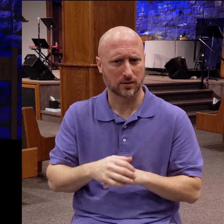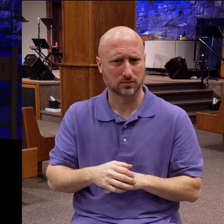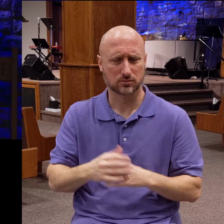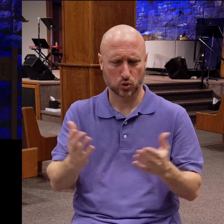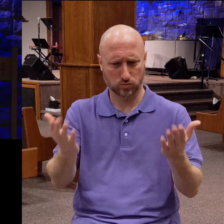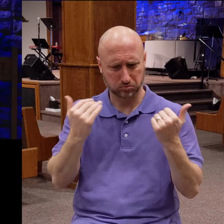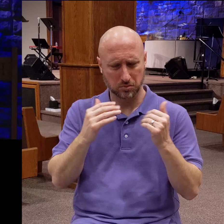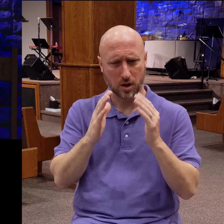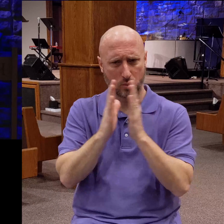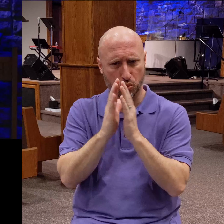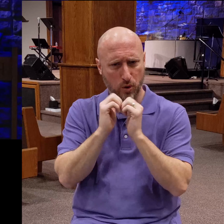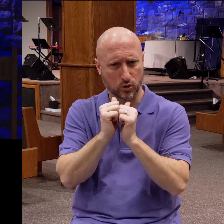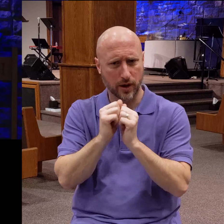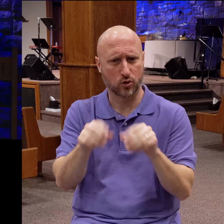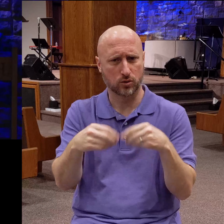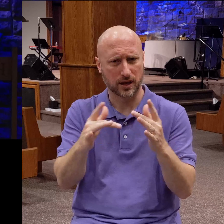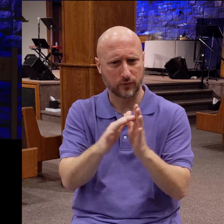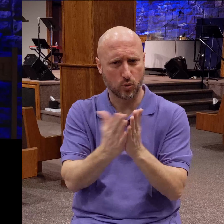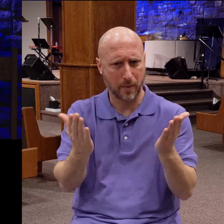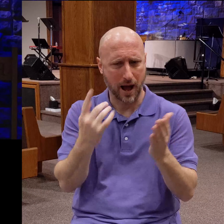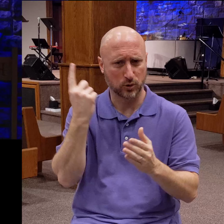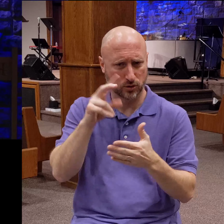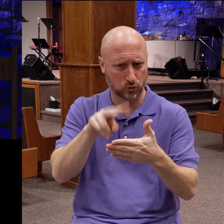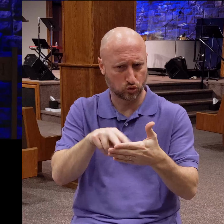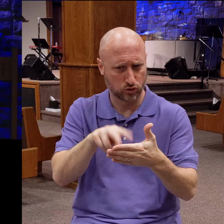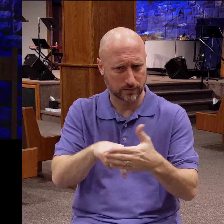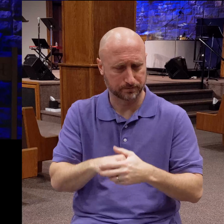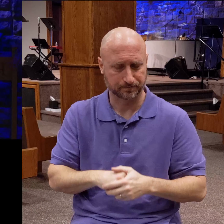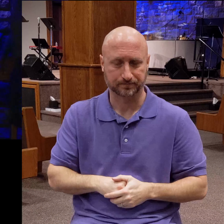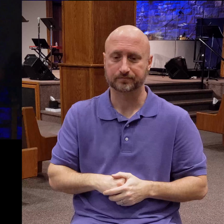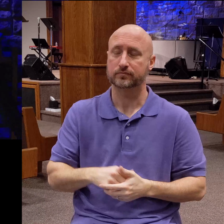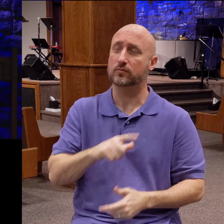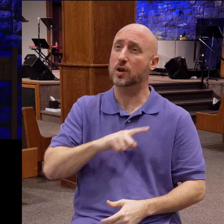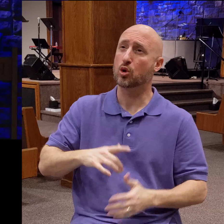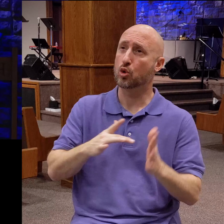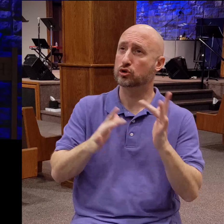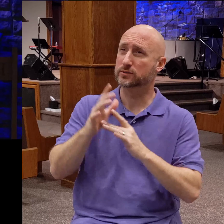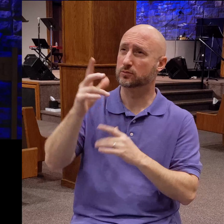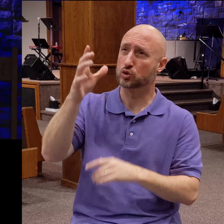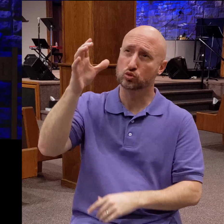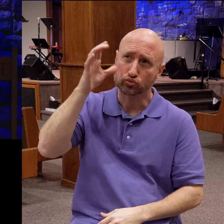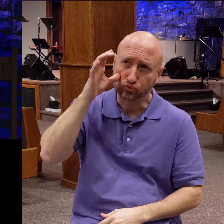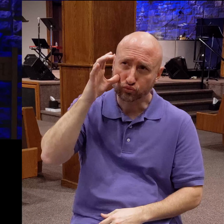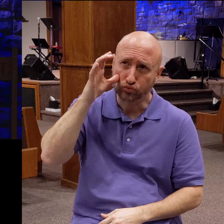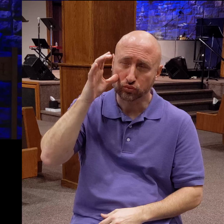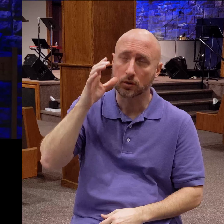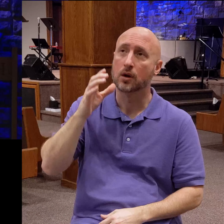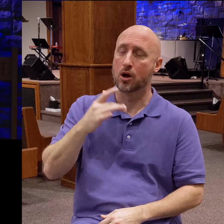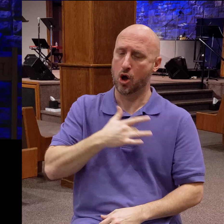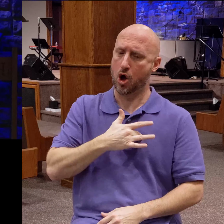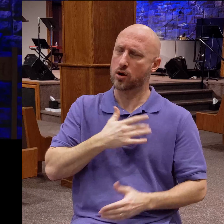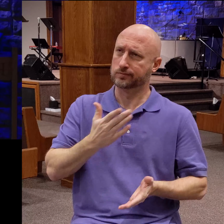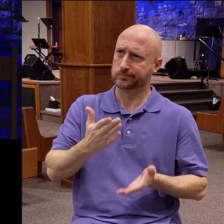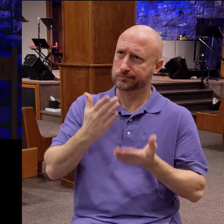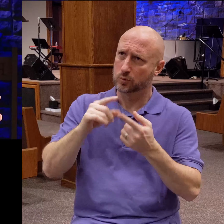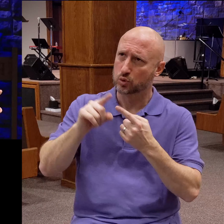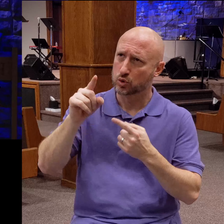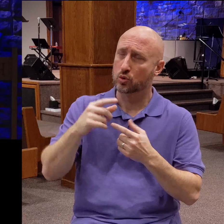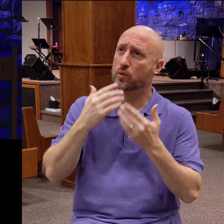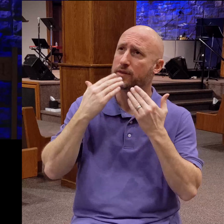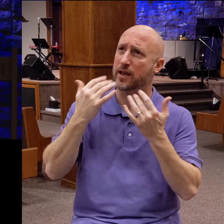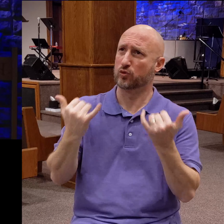Come up. We'd love to pray with you and give you a Bible to read. But Lord Jesus, you overheard. We settle our hearts before you. We thank you for this